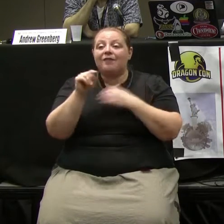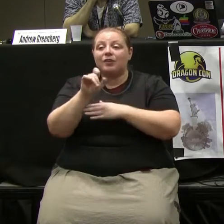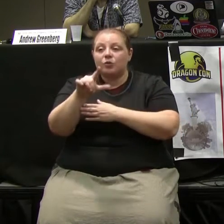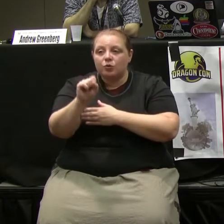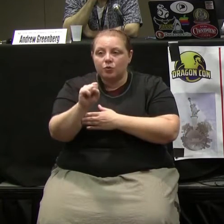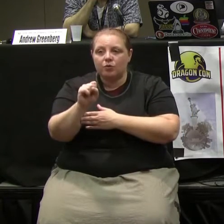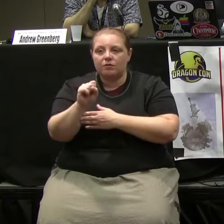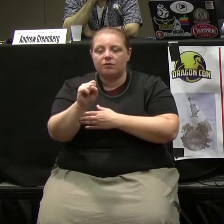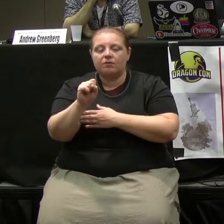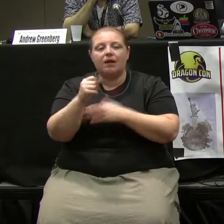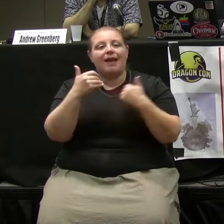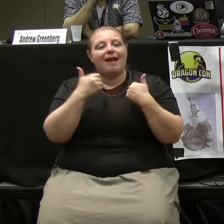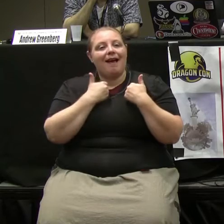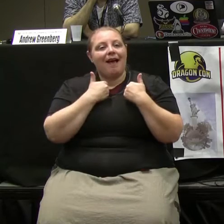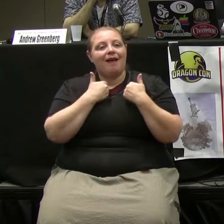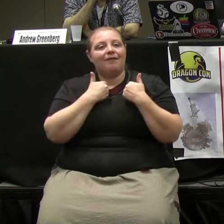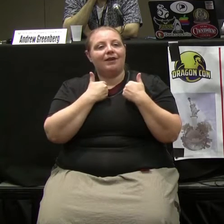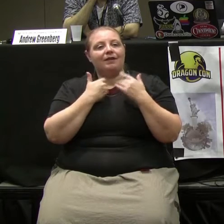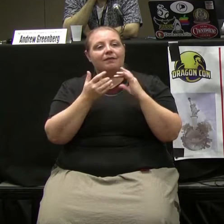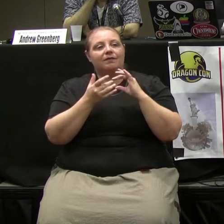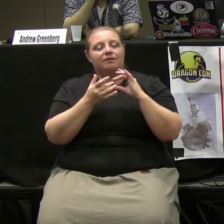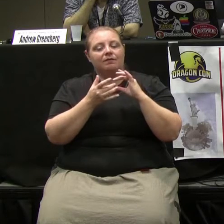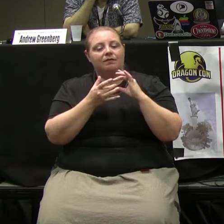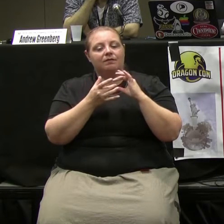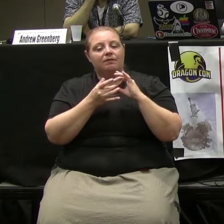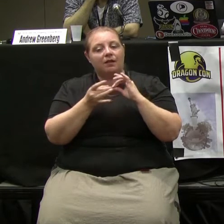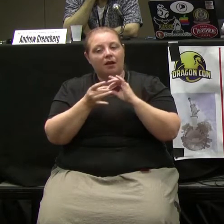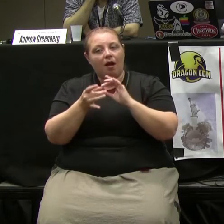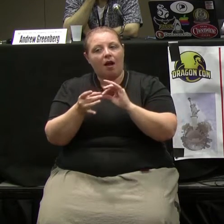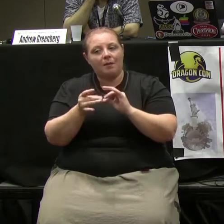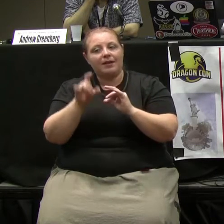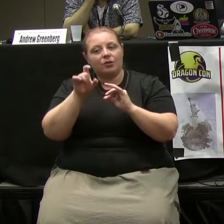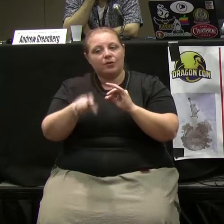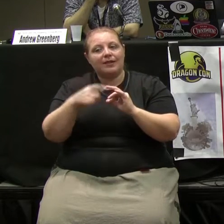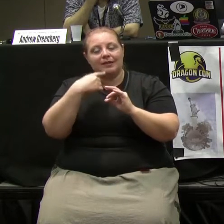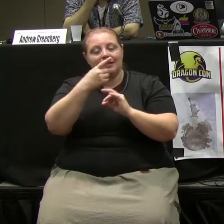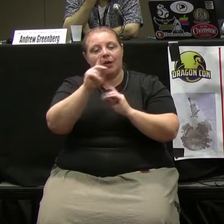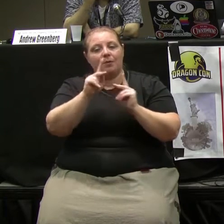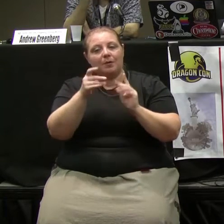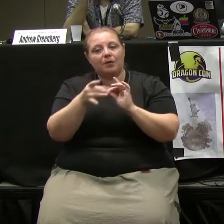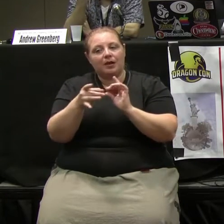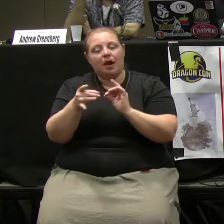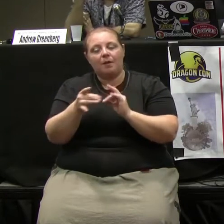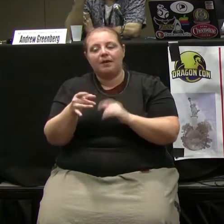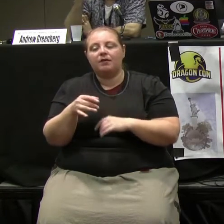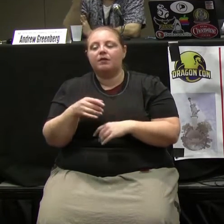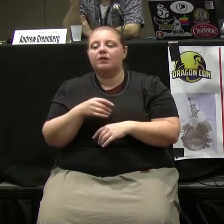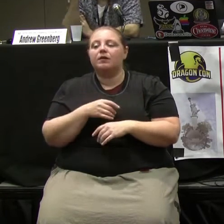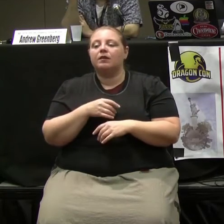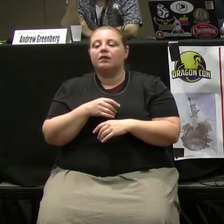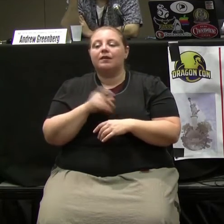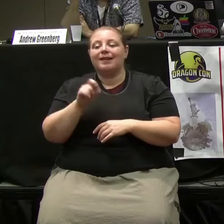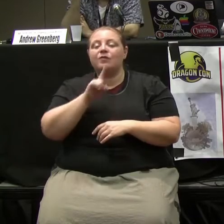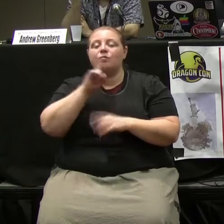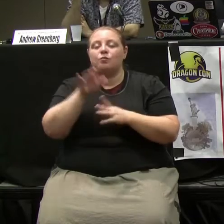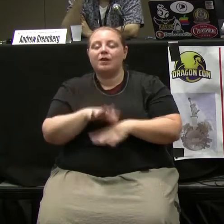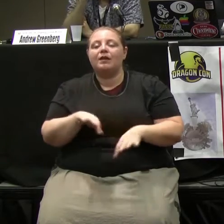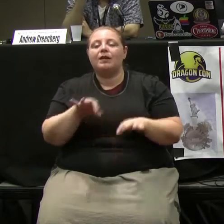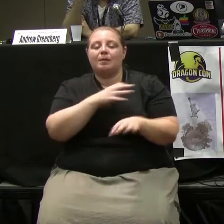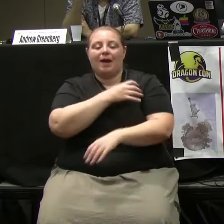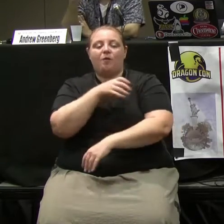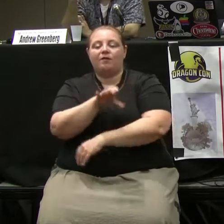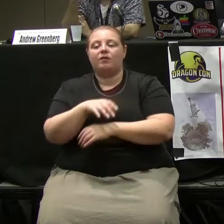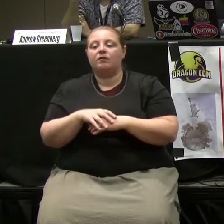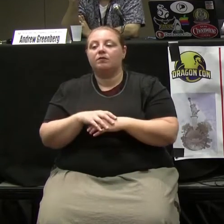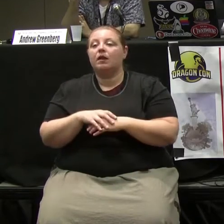and getting the word out that a lot of people need to comment can be really powerful. I'll give you two specific, one a state and one a local example.